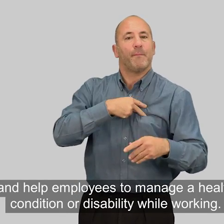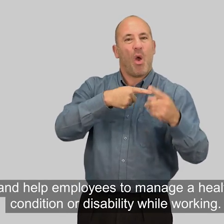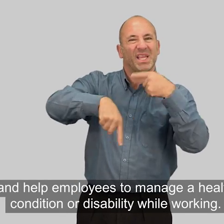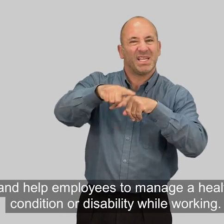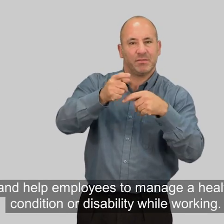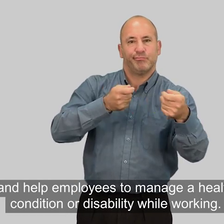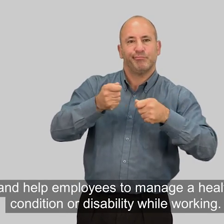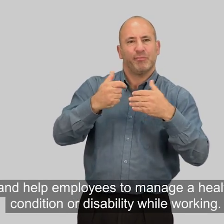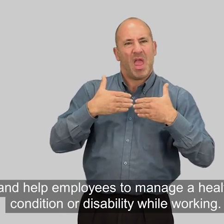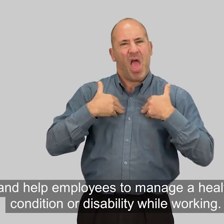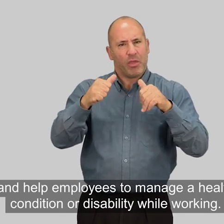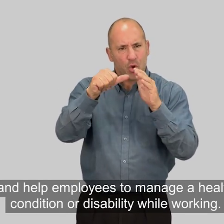or disability while working.